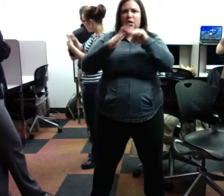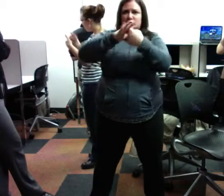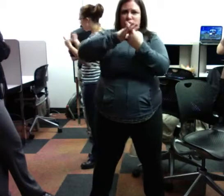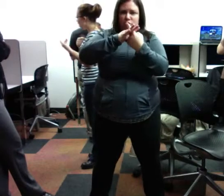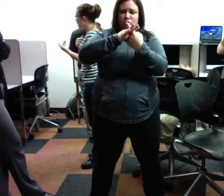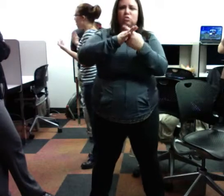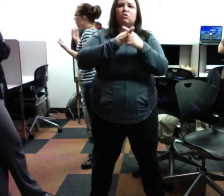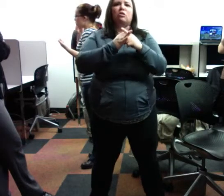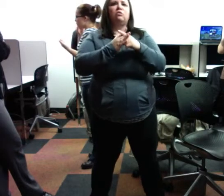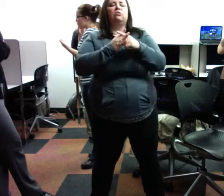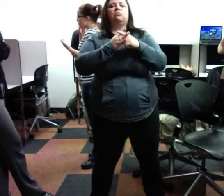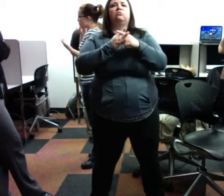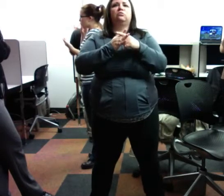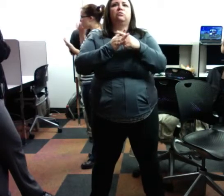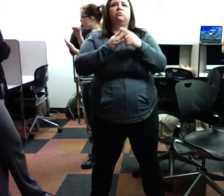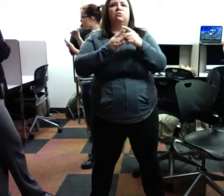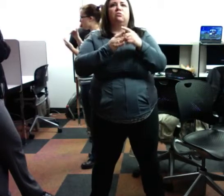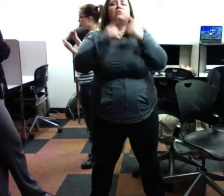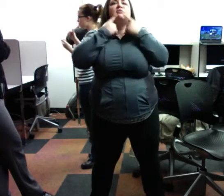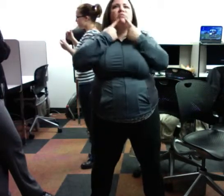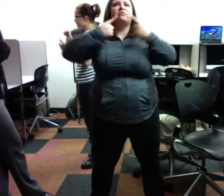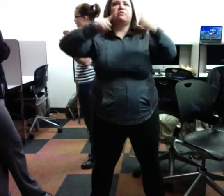now the most successful animation studio in the world.